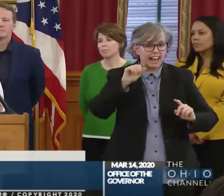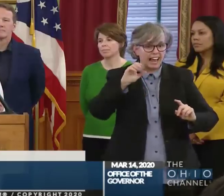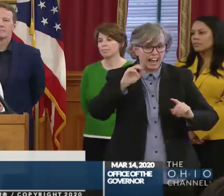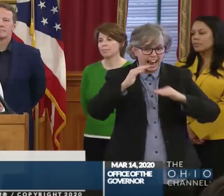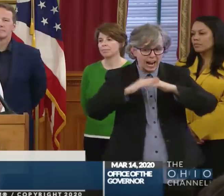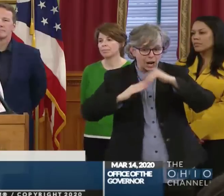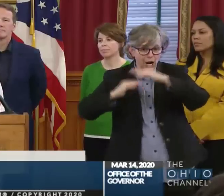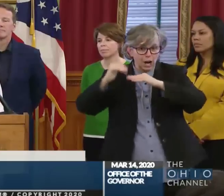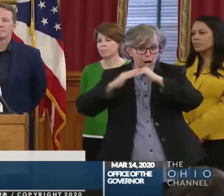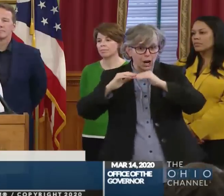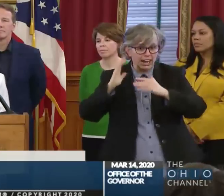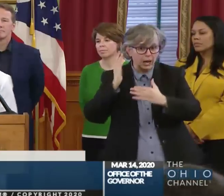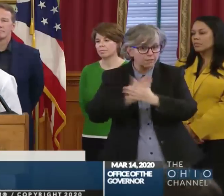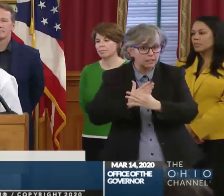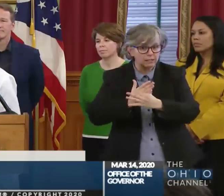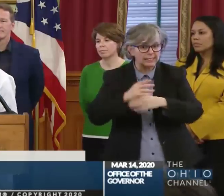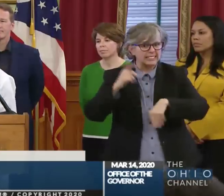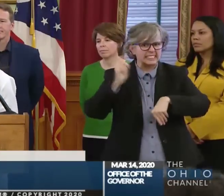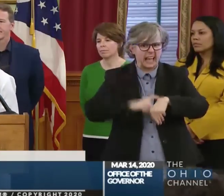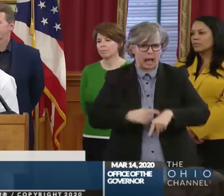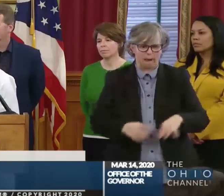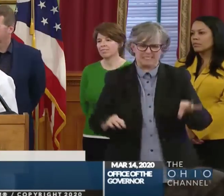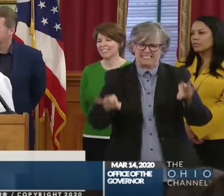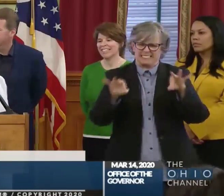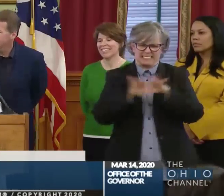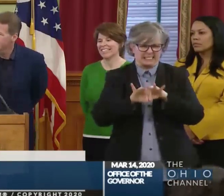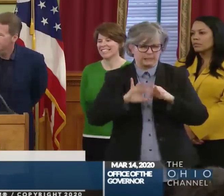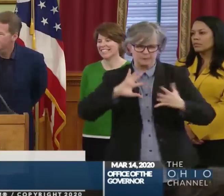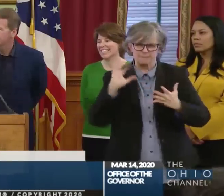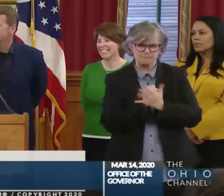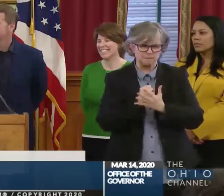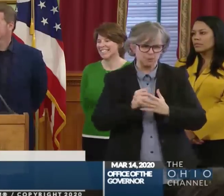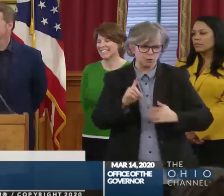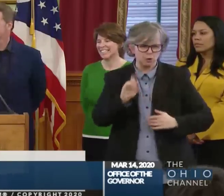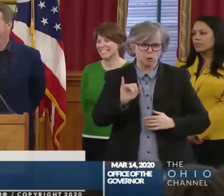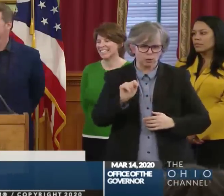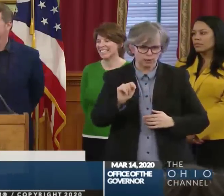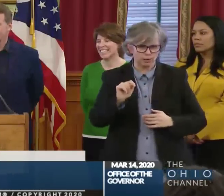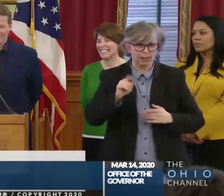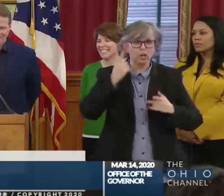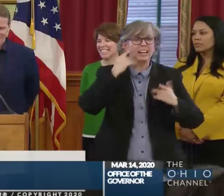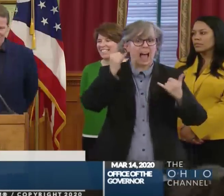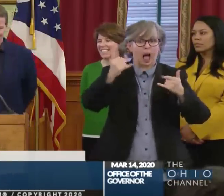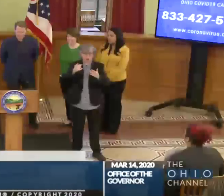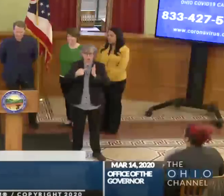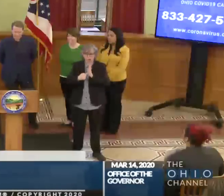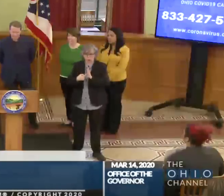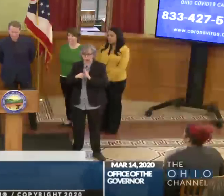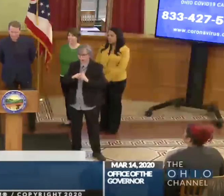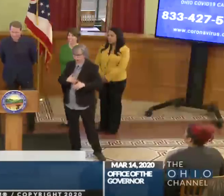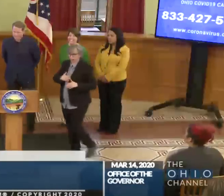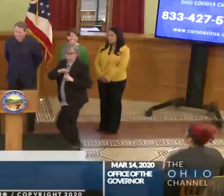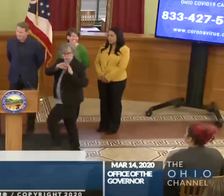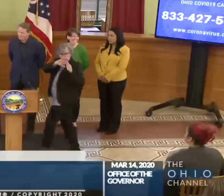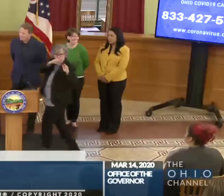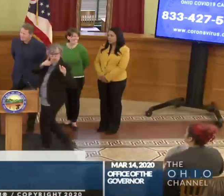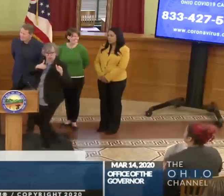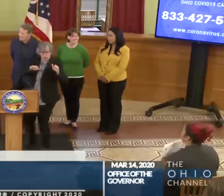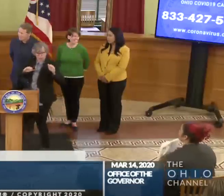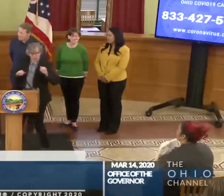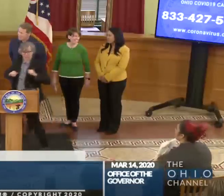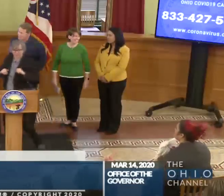is everything in this. So I'm going back to our curve. And I know this is becoming iconic, but it's